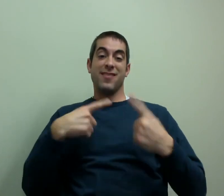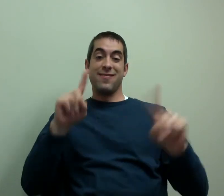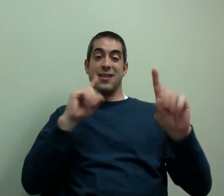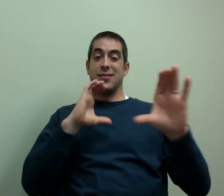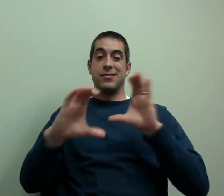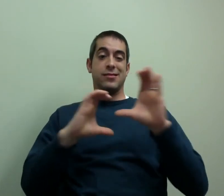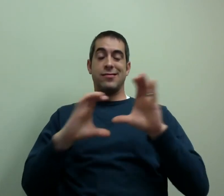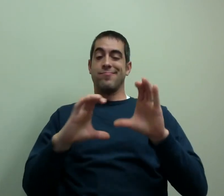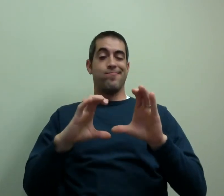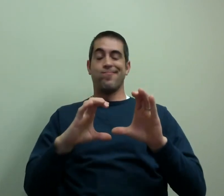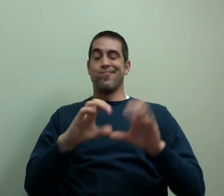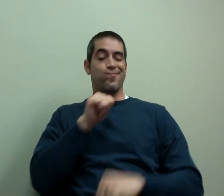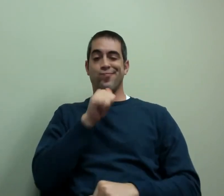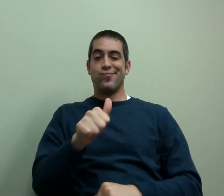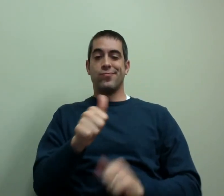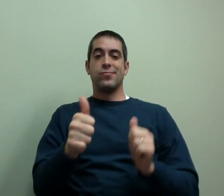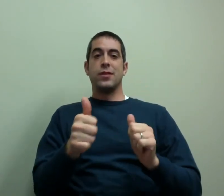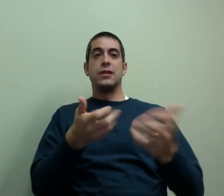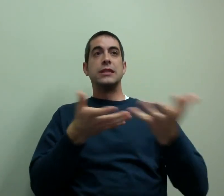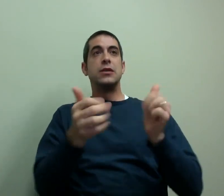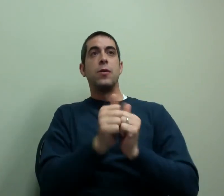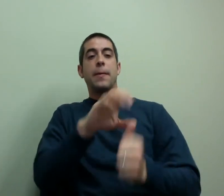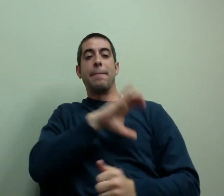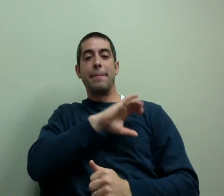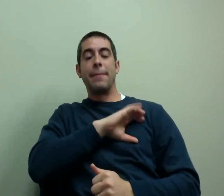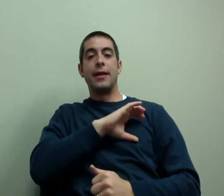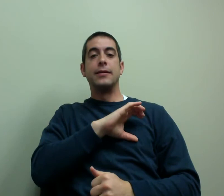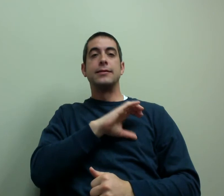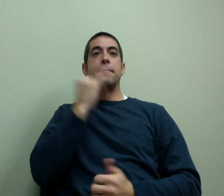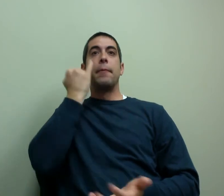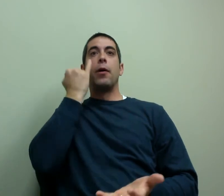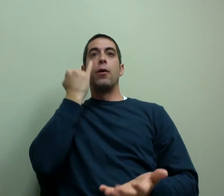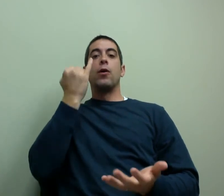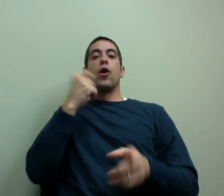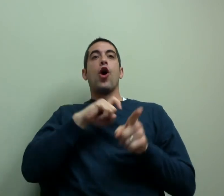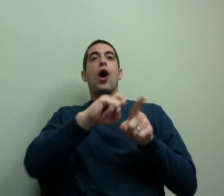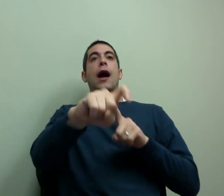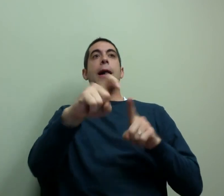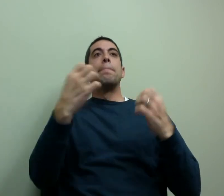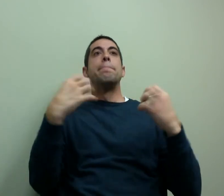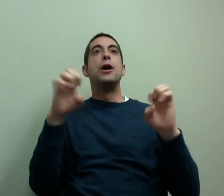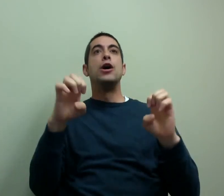department, whether they are calling in to report an issue, have an emergency, or if they get pulled